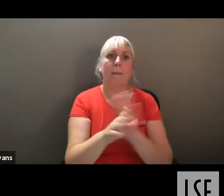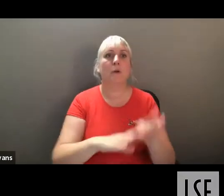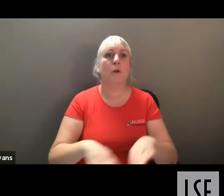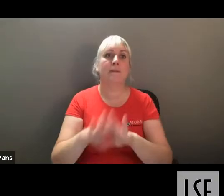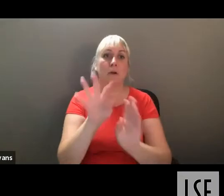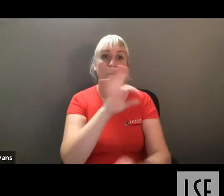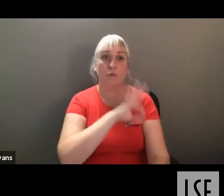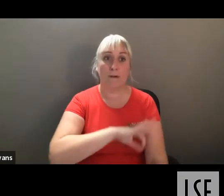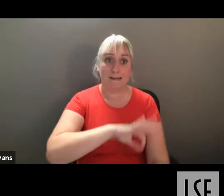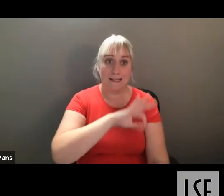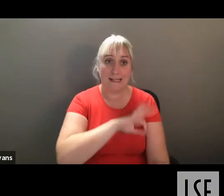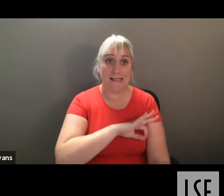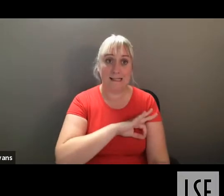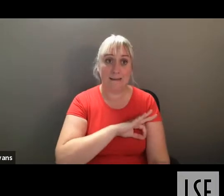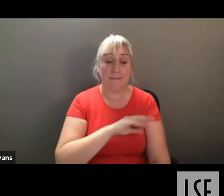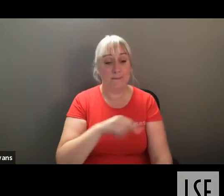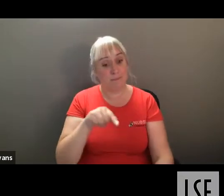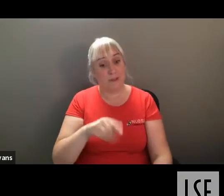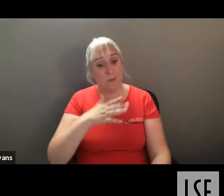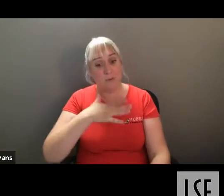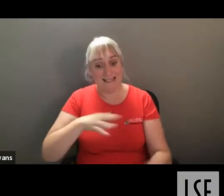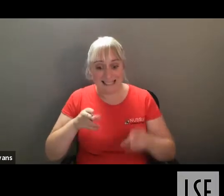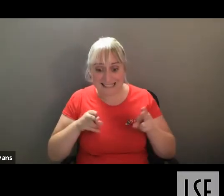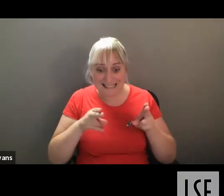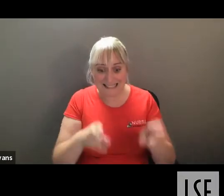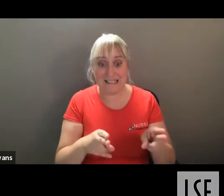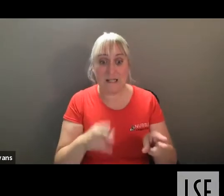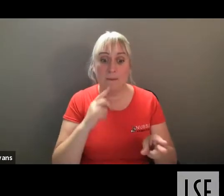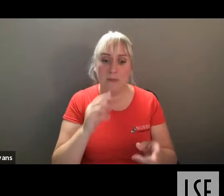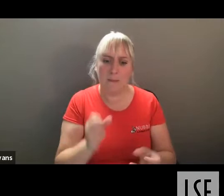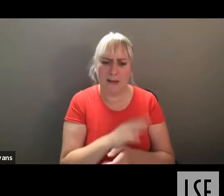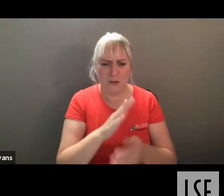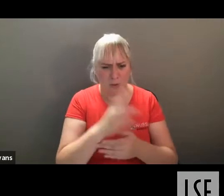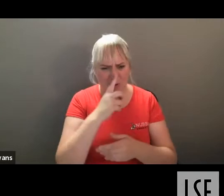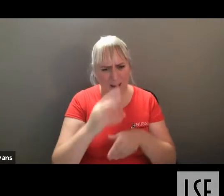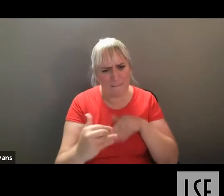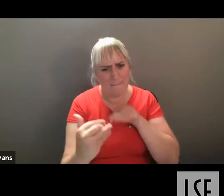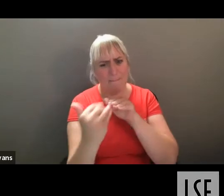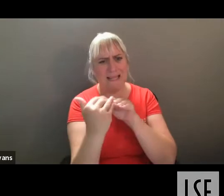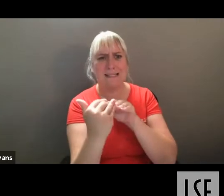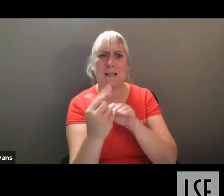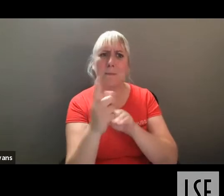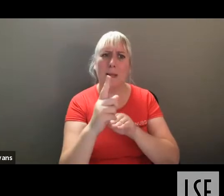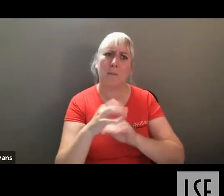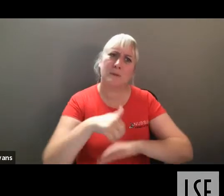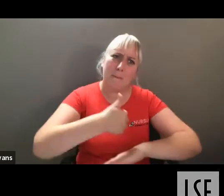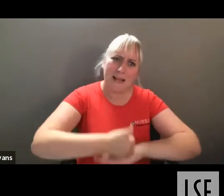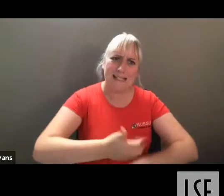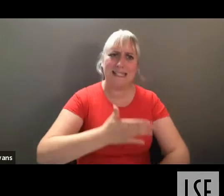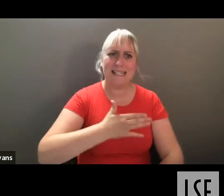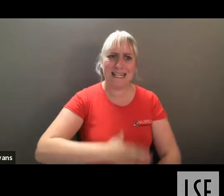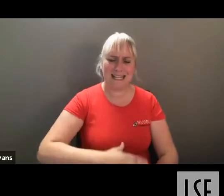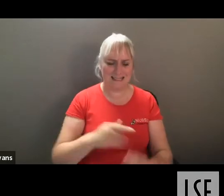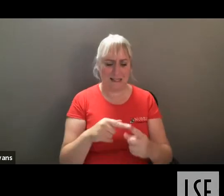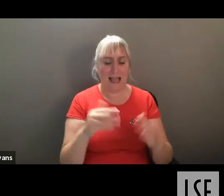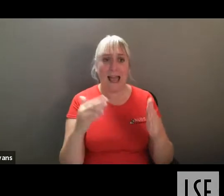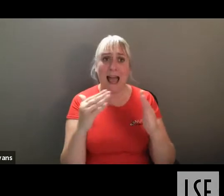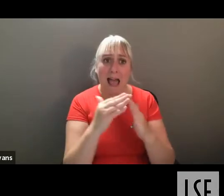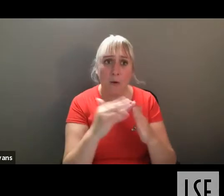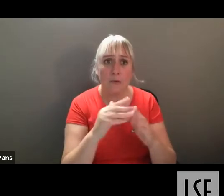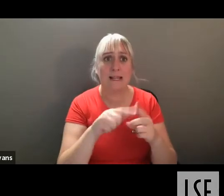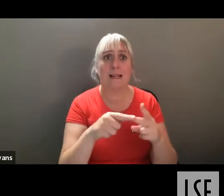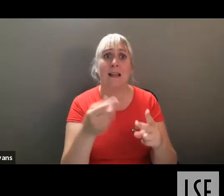that puts people's basic needs first: housing, food, heating,